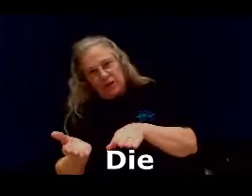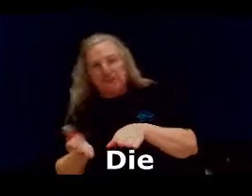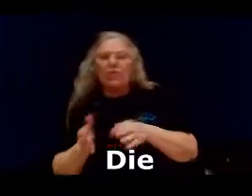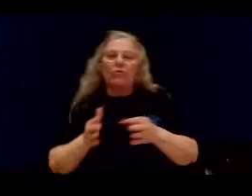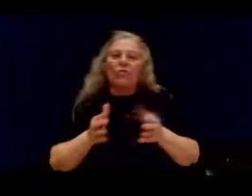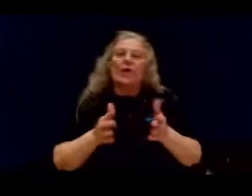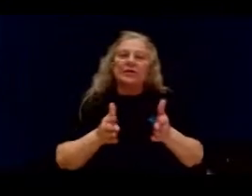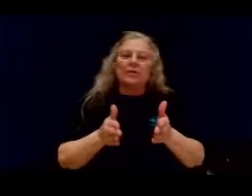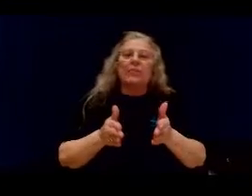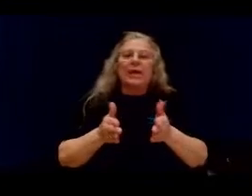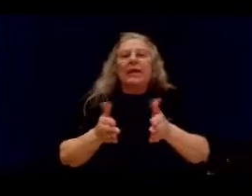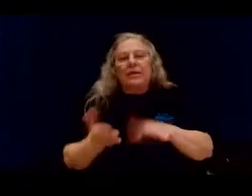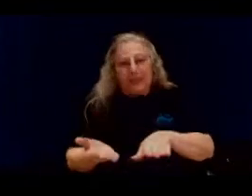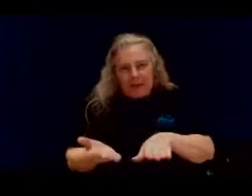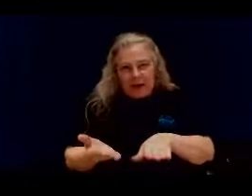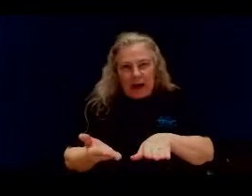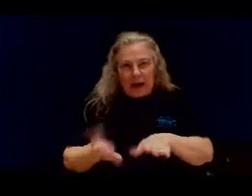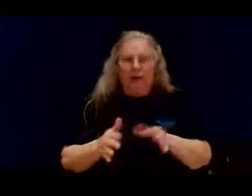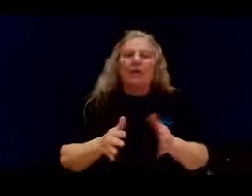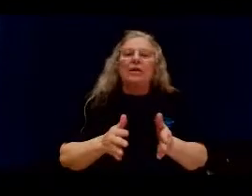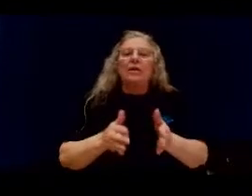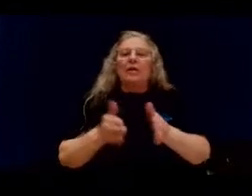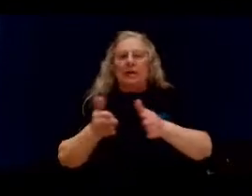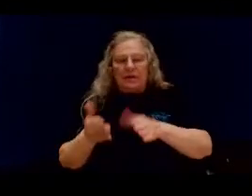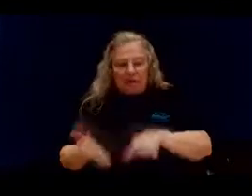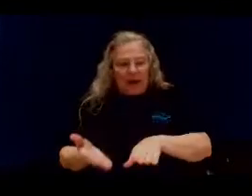lays over like somebody died. Died.